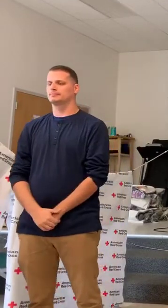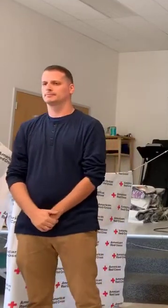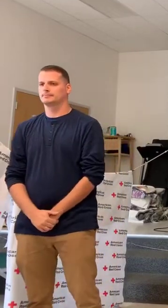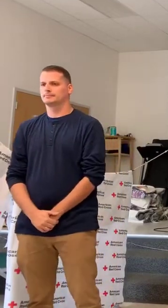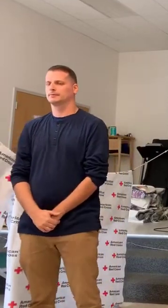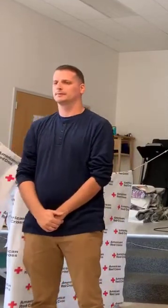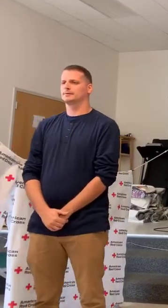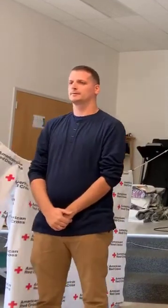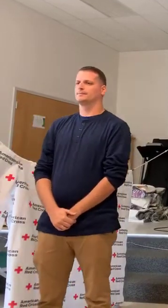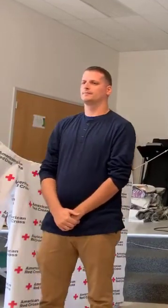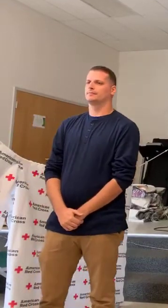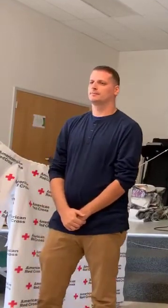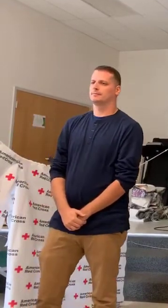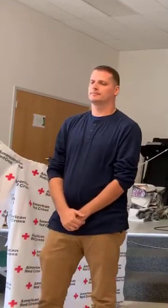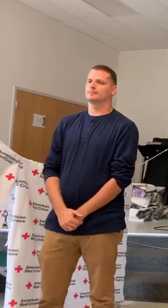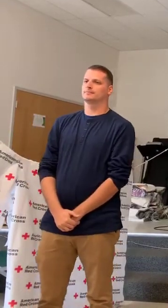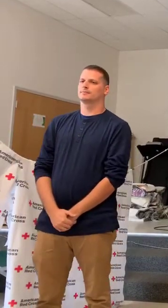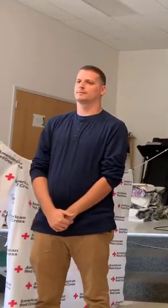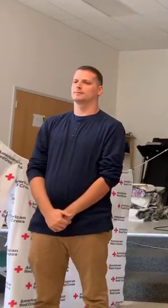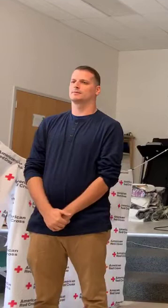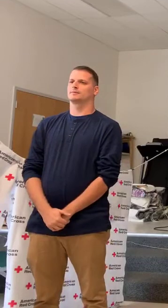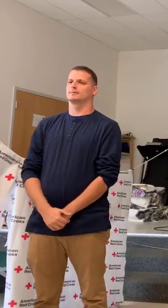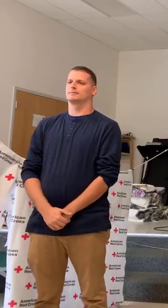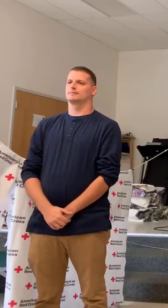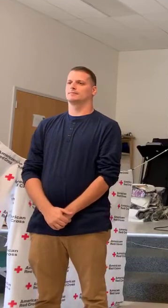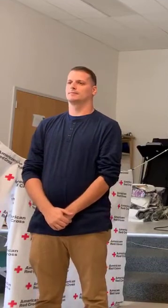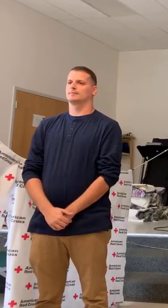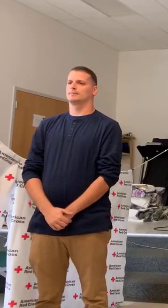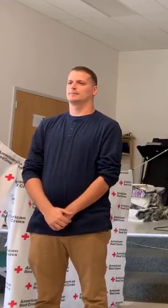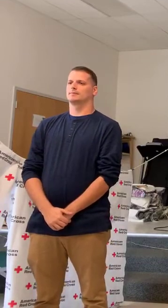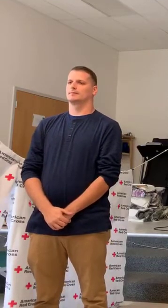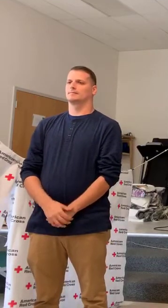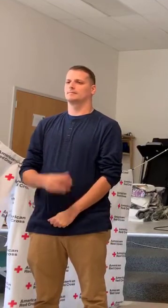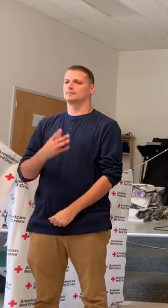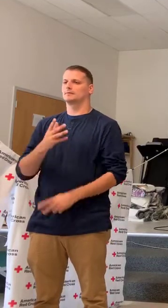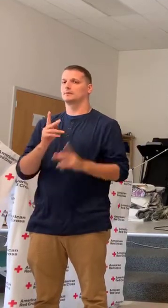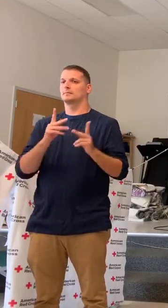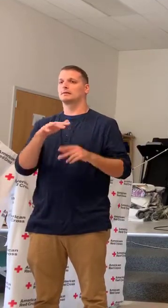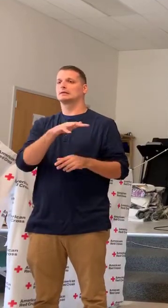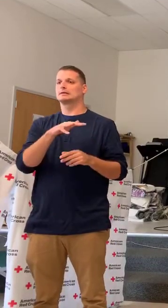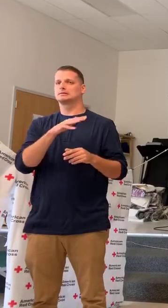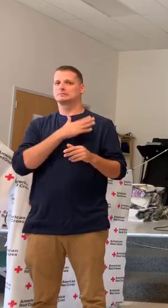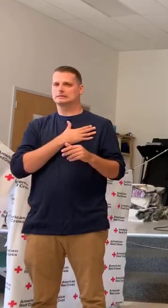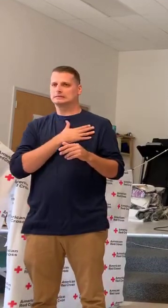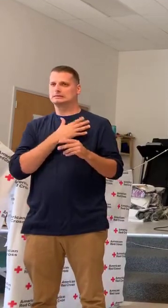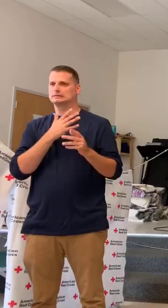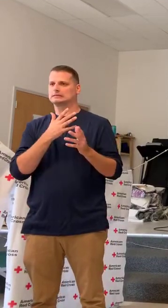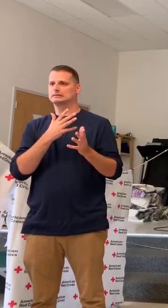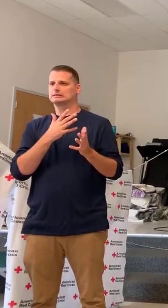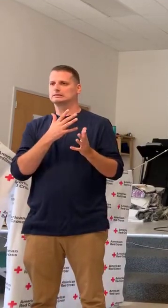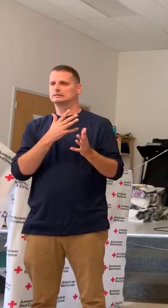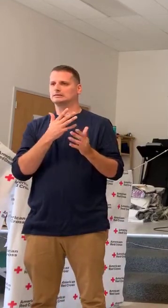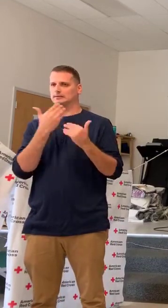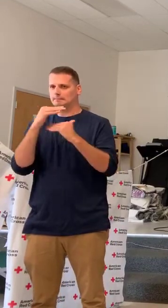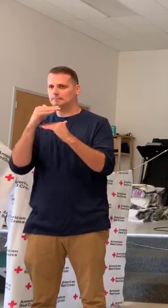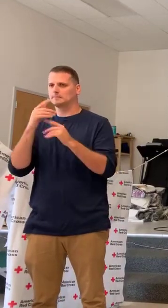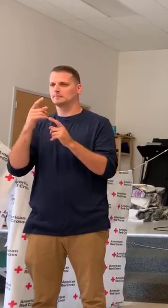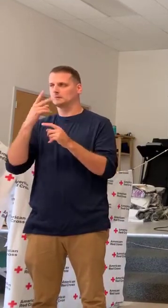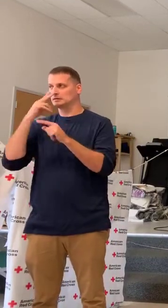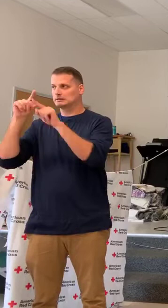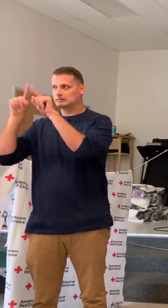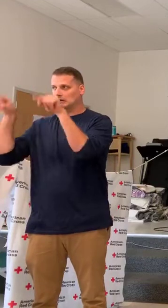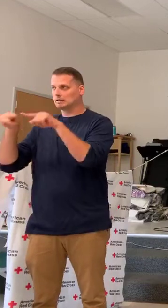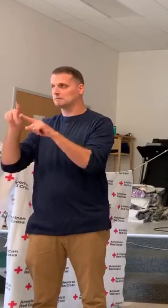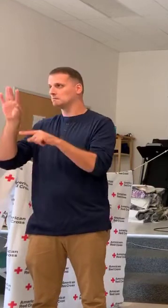one of the things we got to do is really just ask the public to adhere to those speed limit signs. Reduce speed. We have the signs out there. We have the flaggers